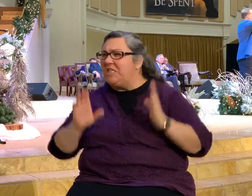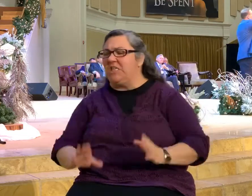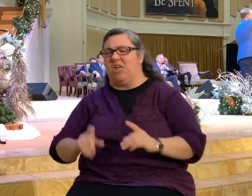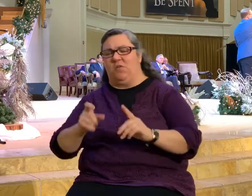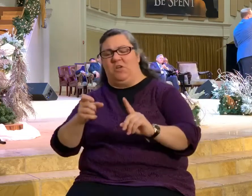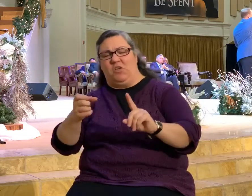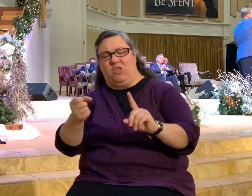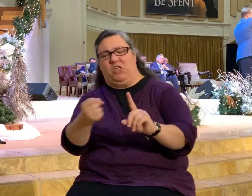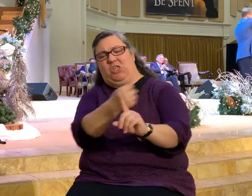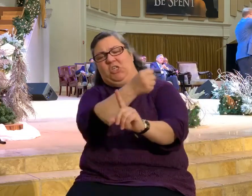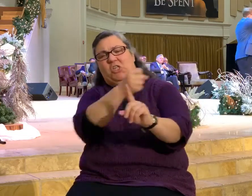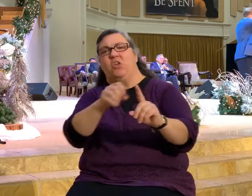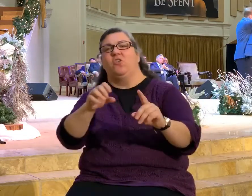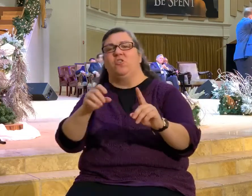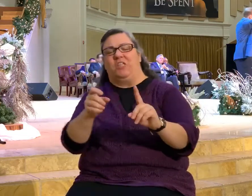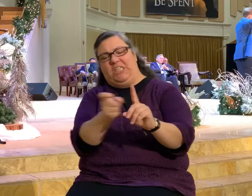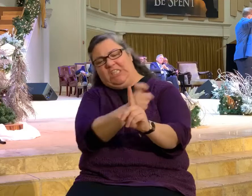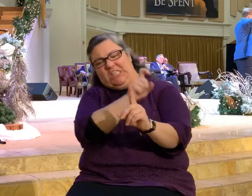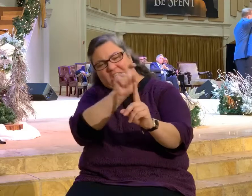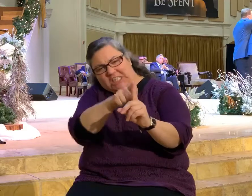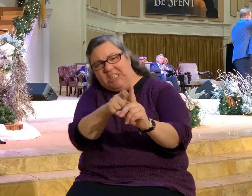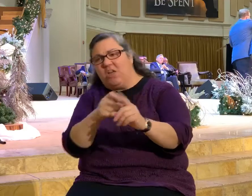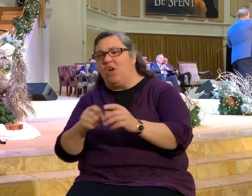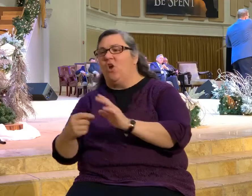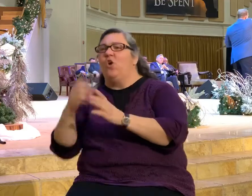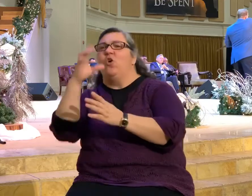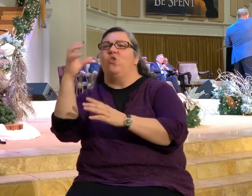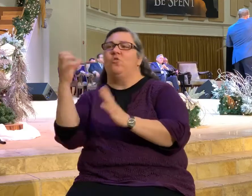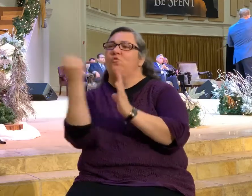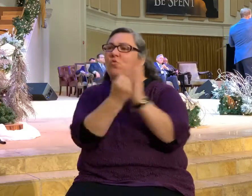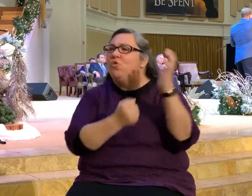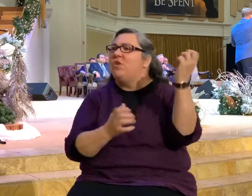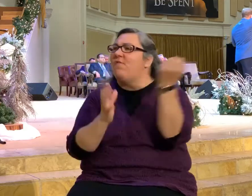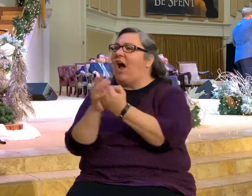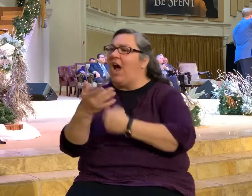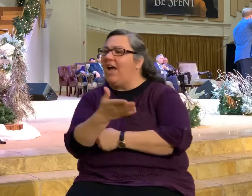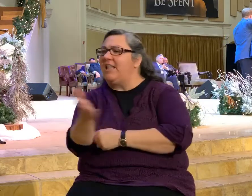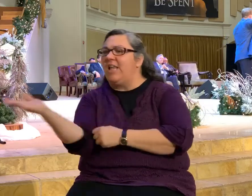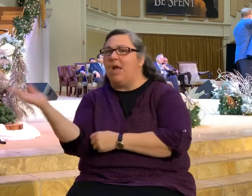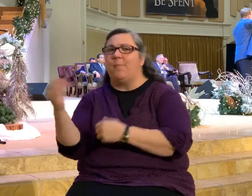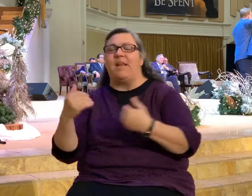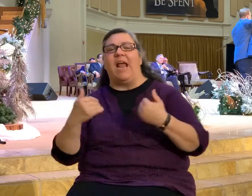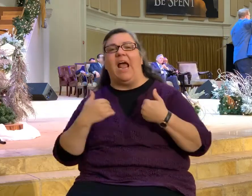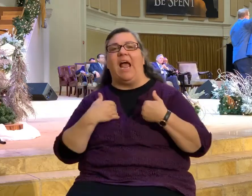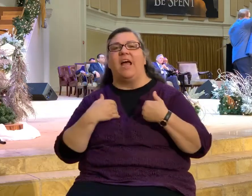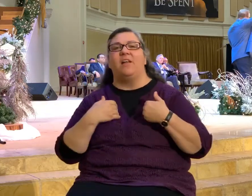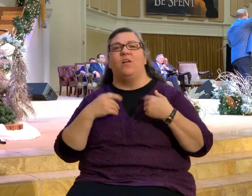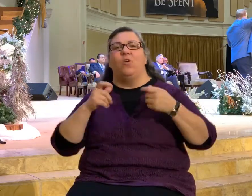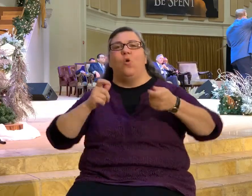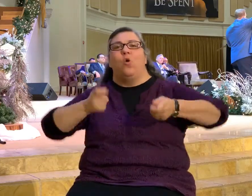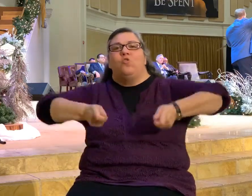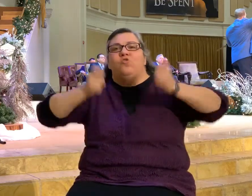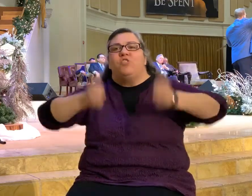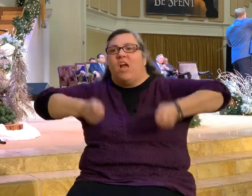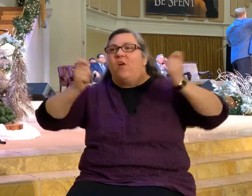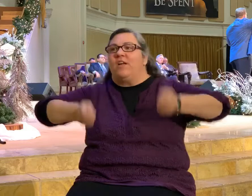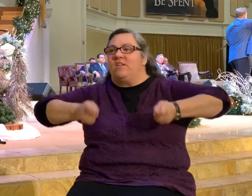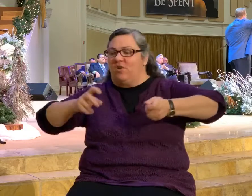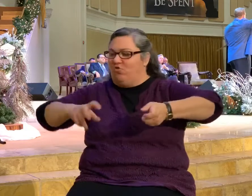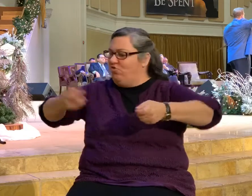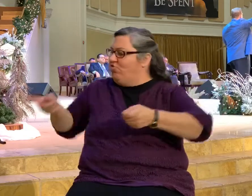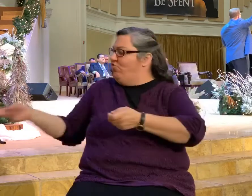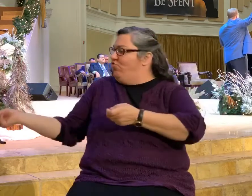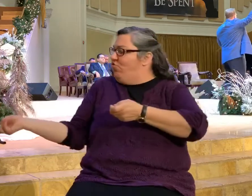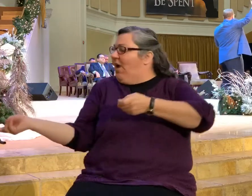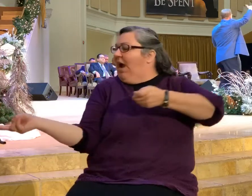crucify them around the Circus Maximus, which was the largest horse chariot racetrack, which most people think most